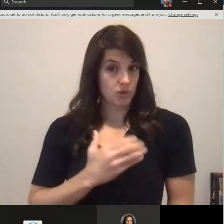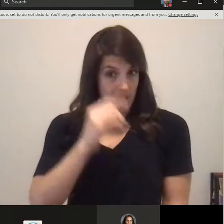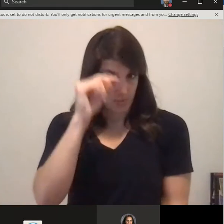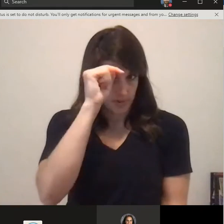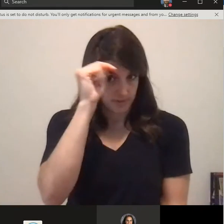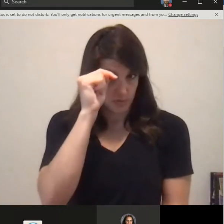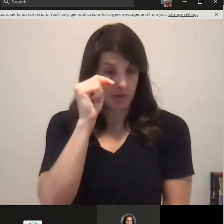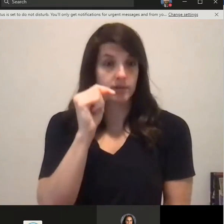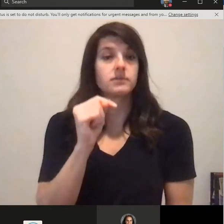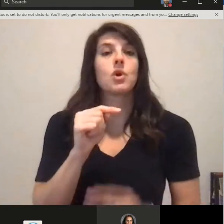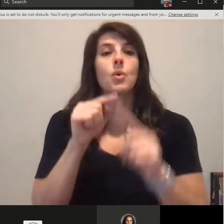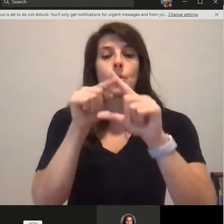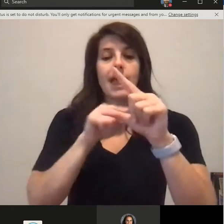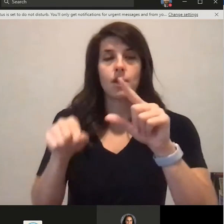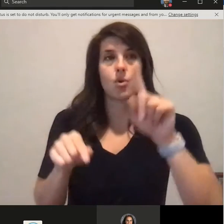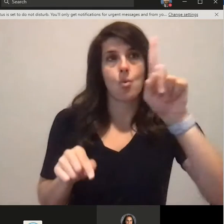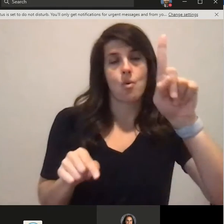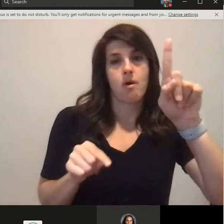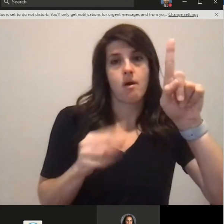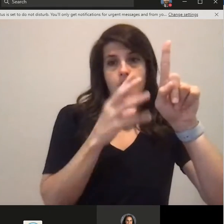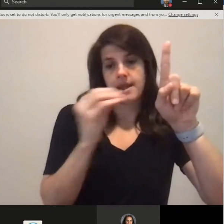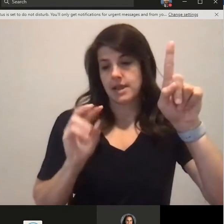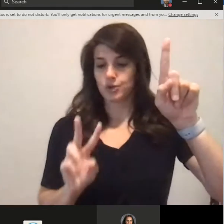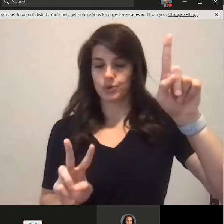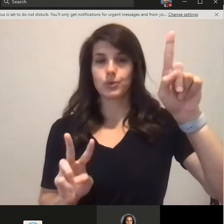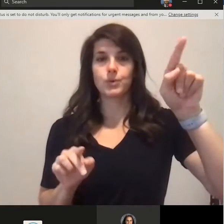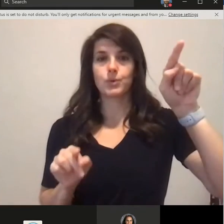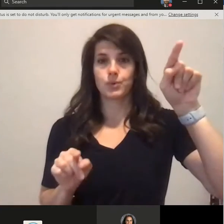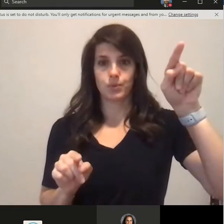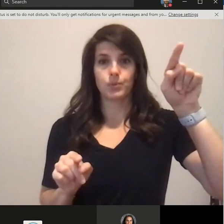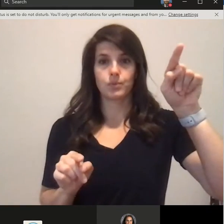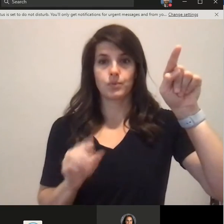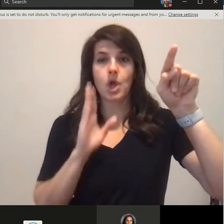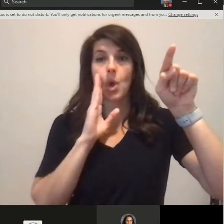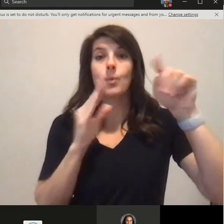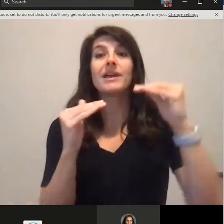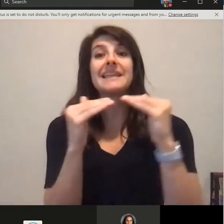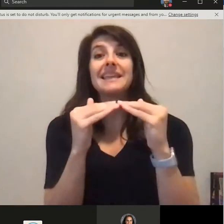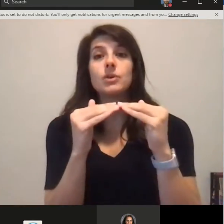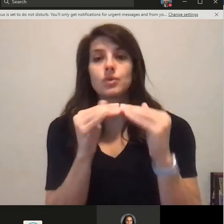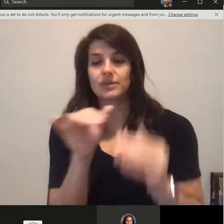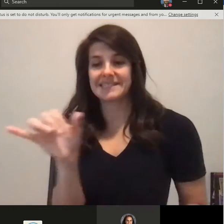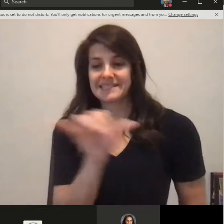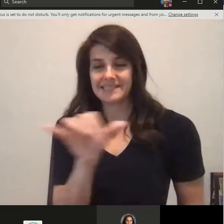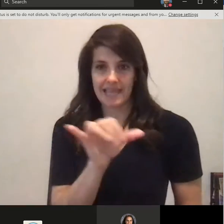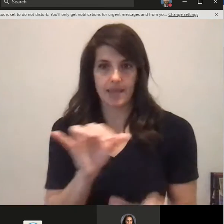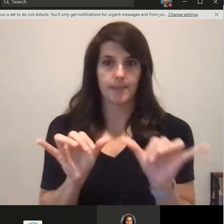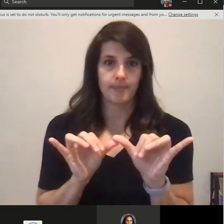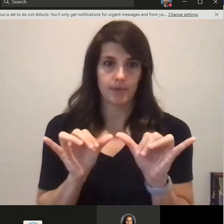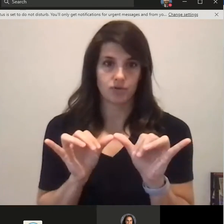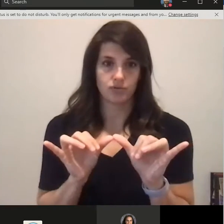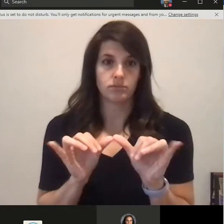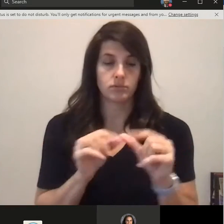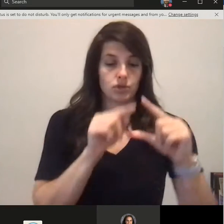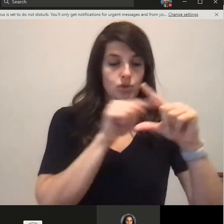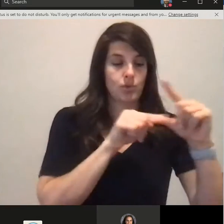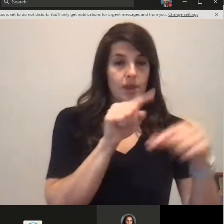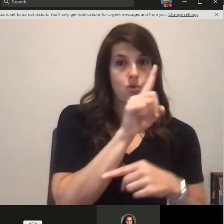angles 1 and angle 2 will be the same measure. So angle 1 and angle 2 are equal.